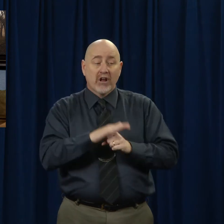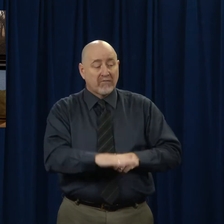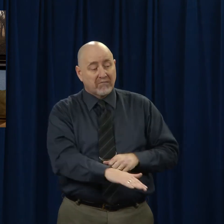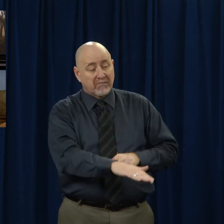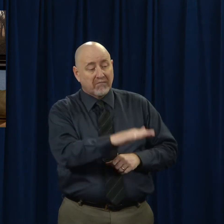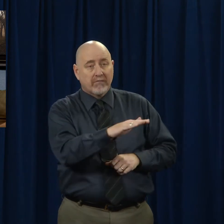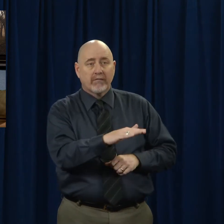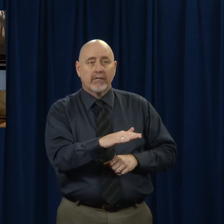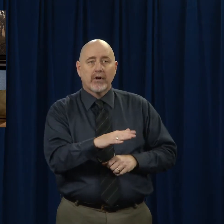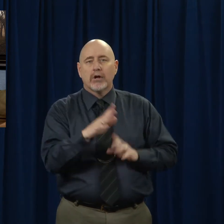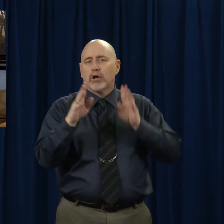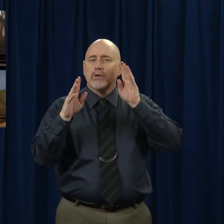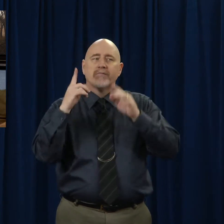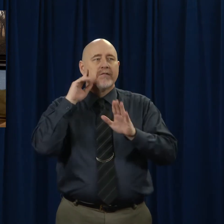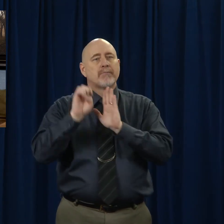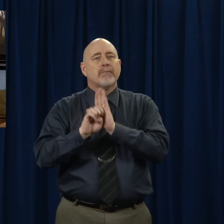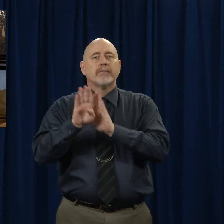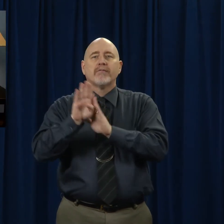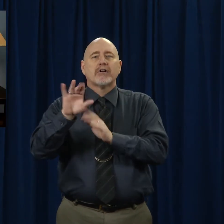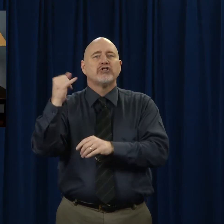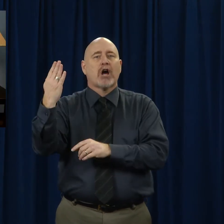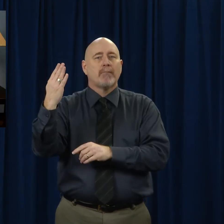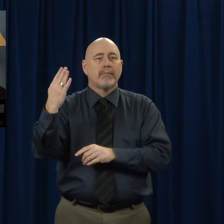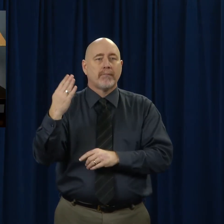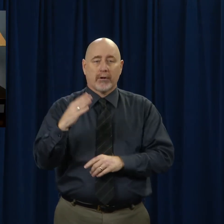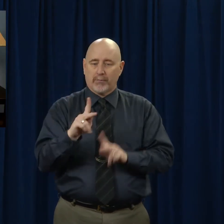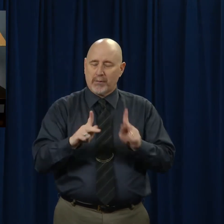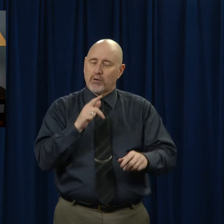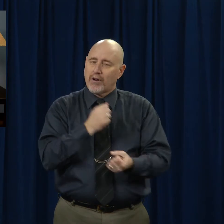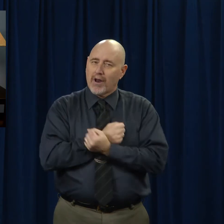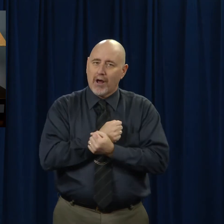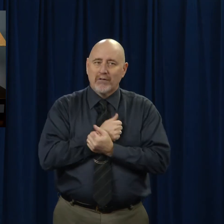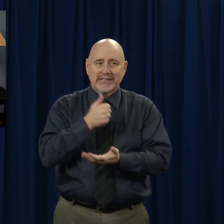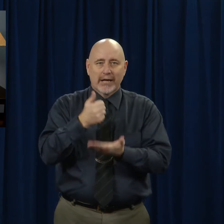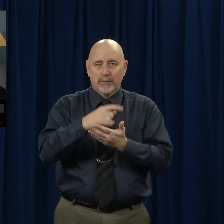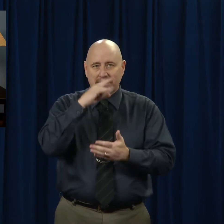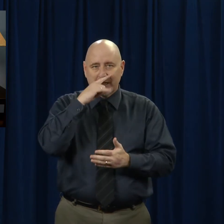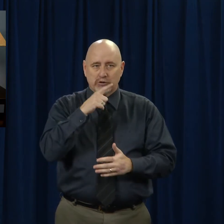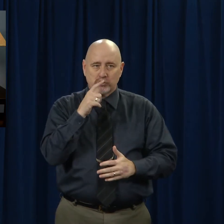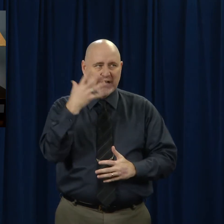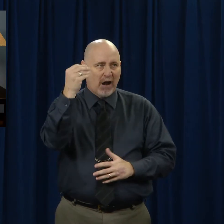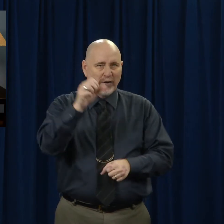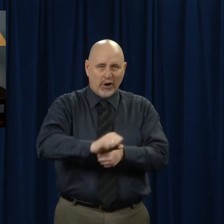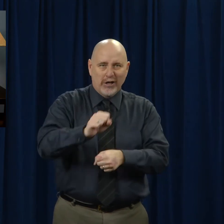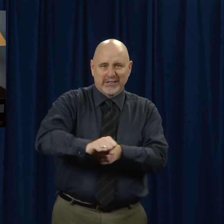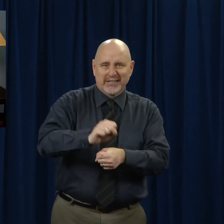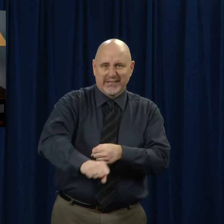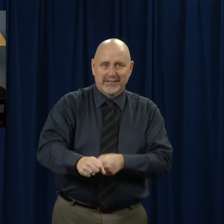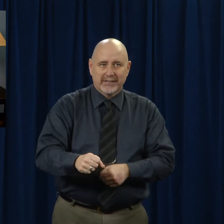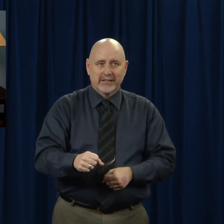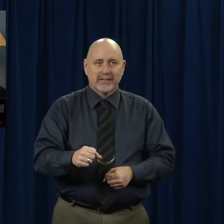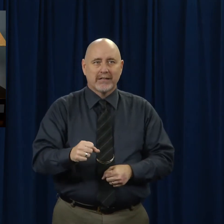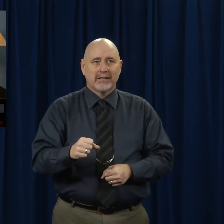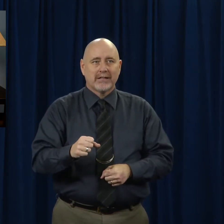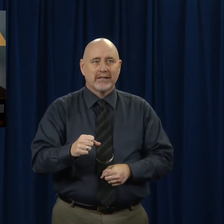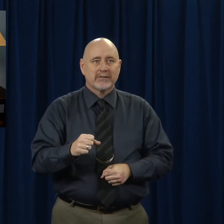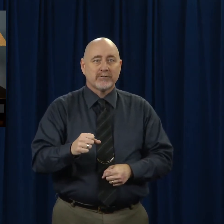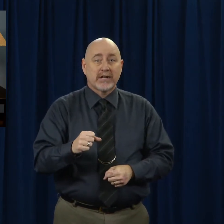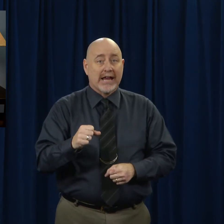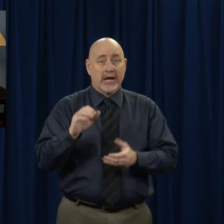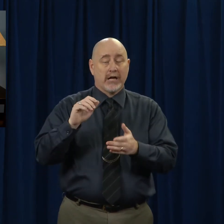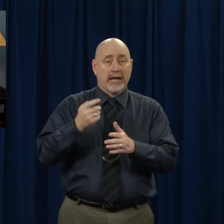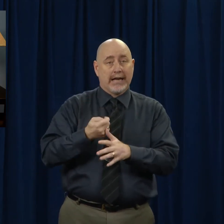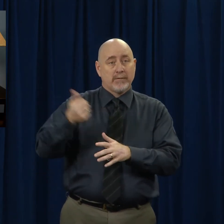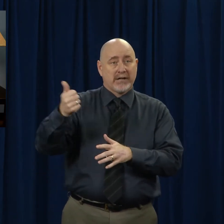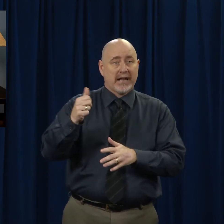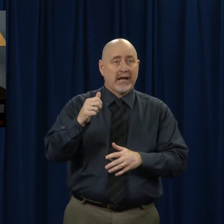enough, let them create a job. People love to help a kid who's really out there hustling, work. A lemonade stand, I think